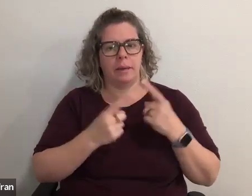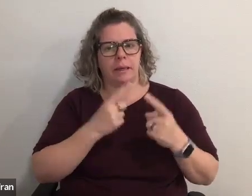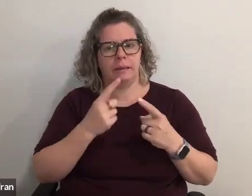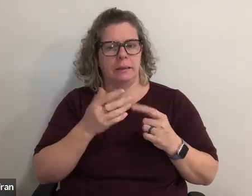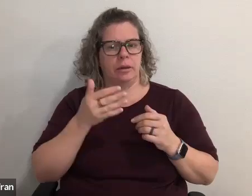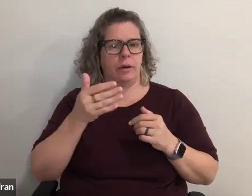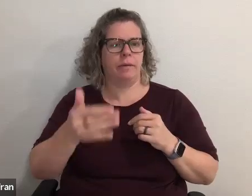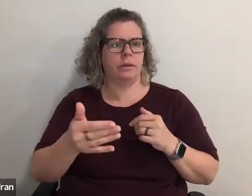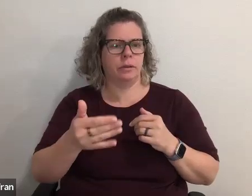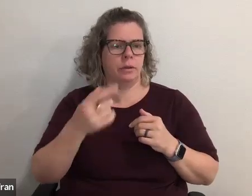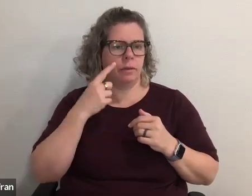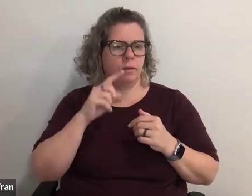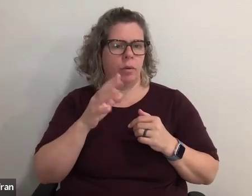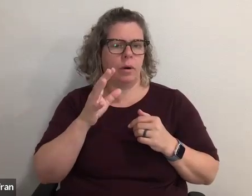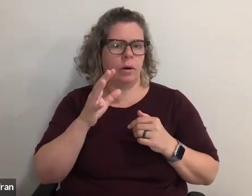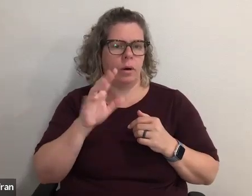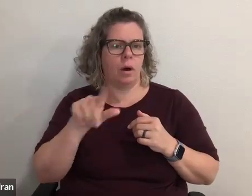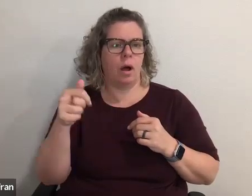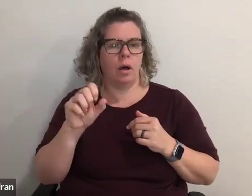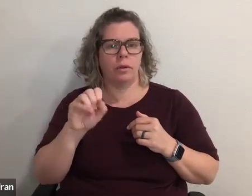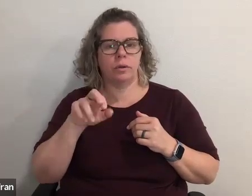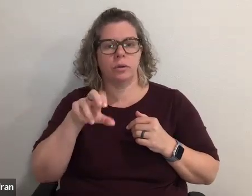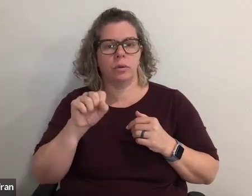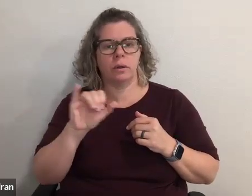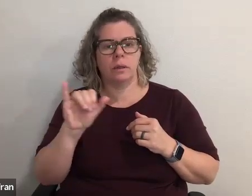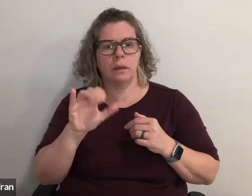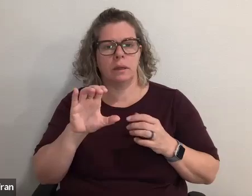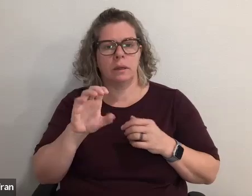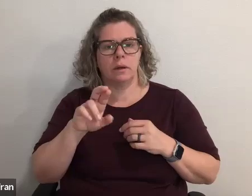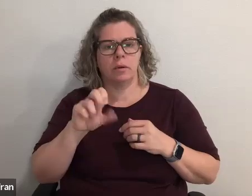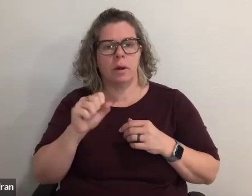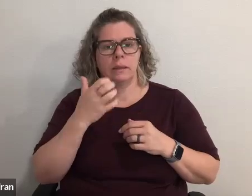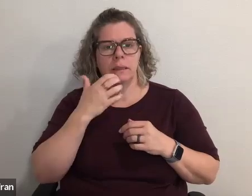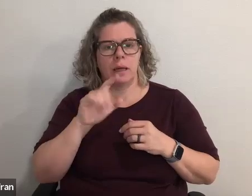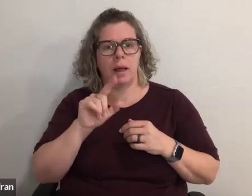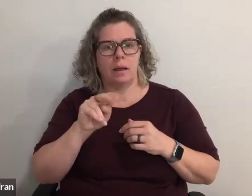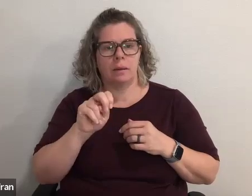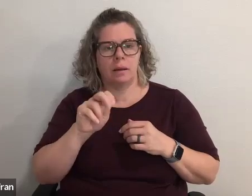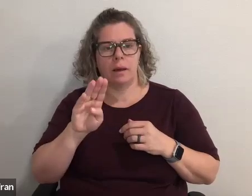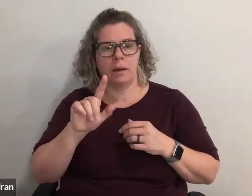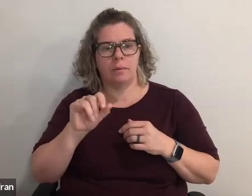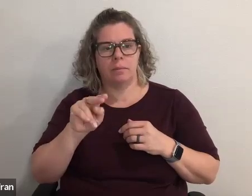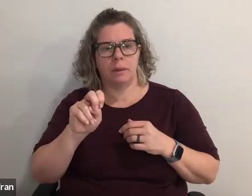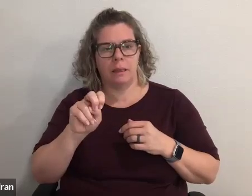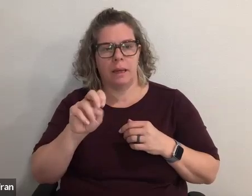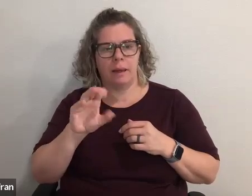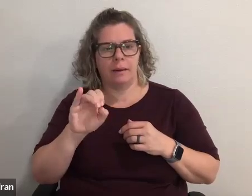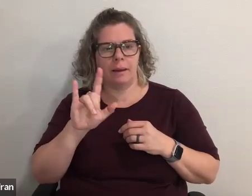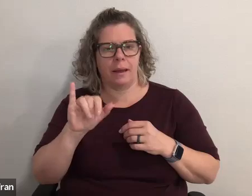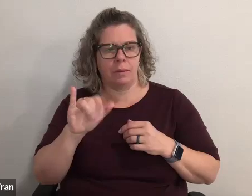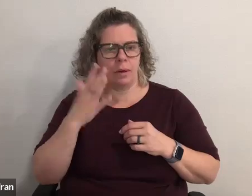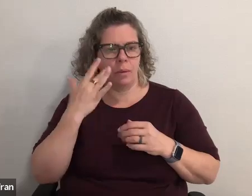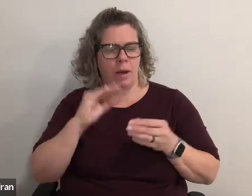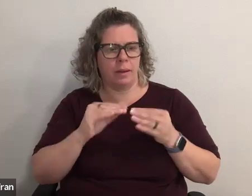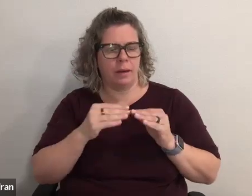some point in the future from other sources, such as the crisis hotline in Blaine County, which is likely why the